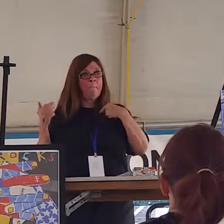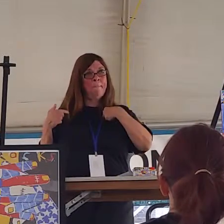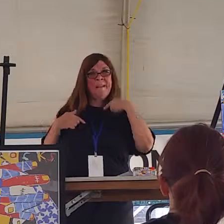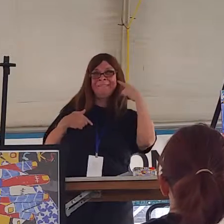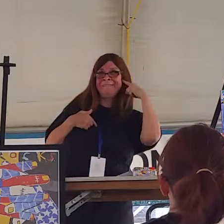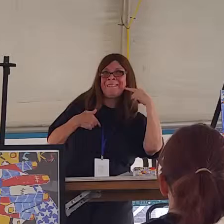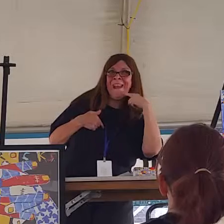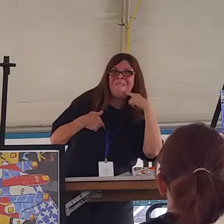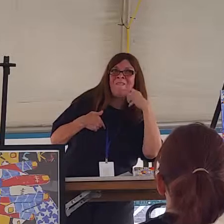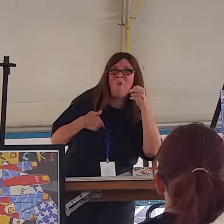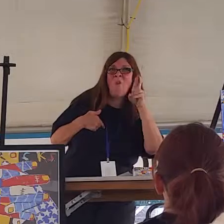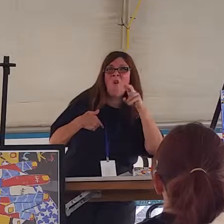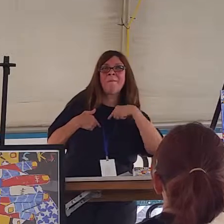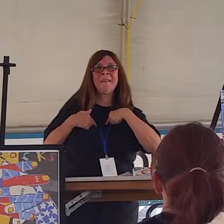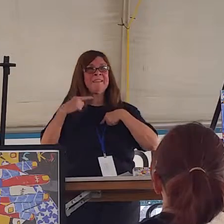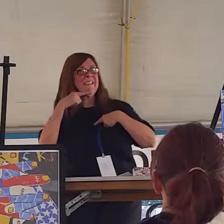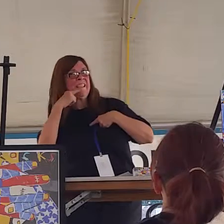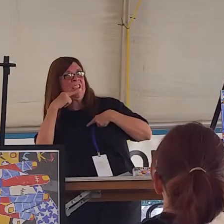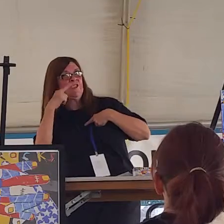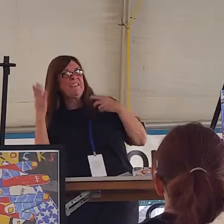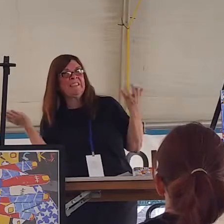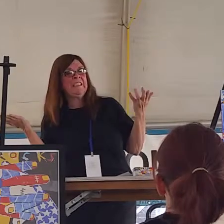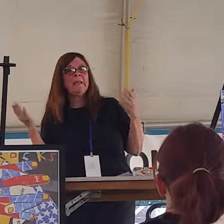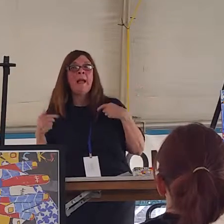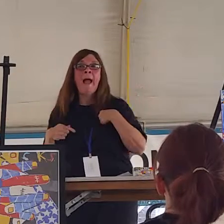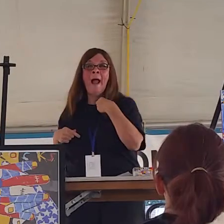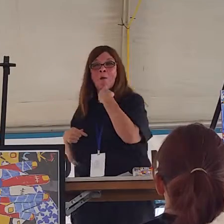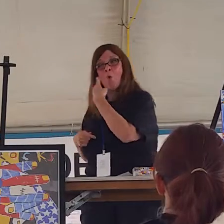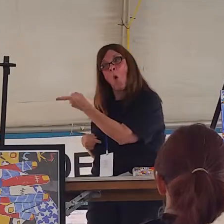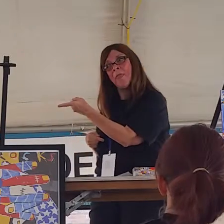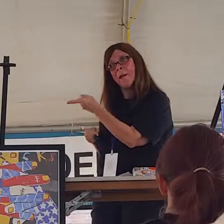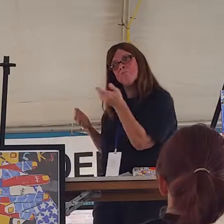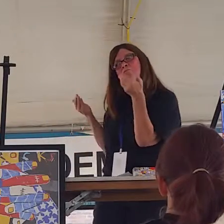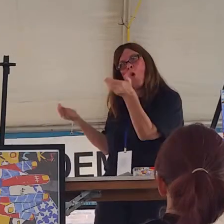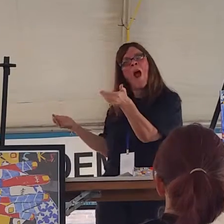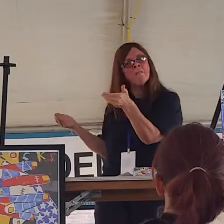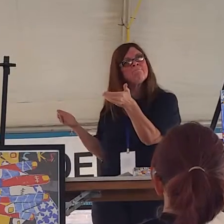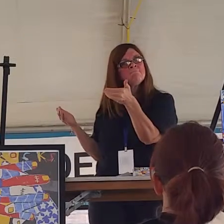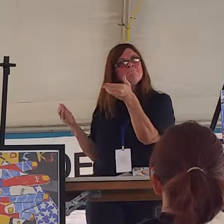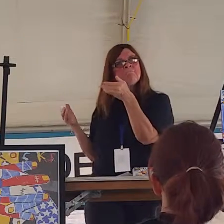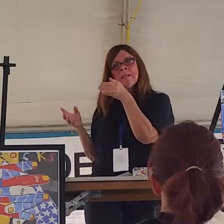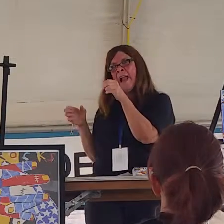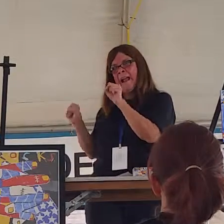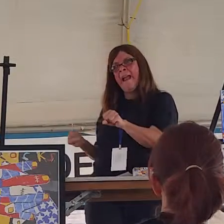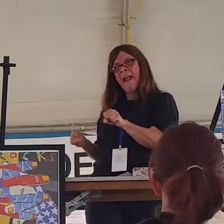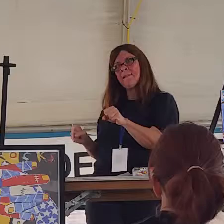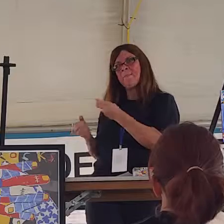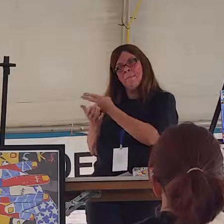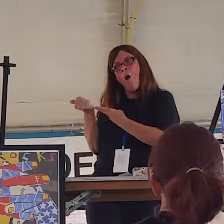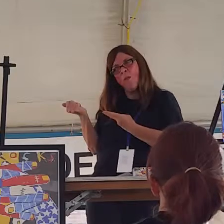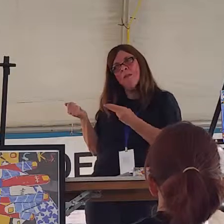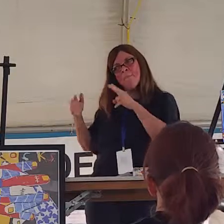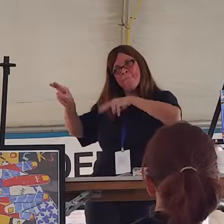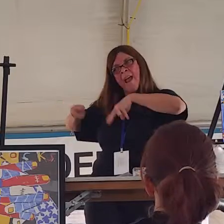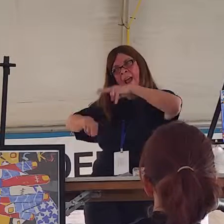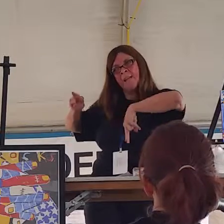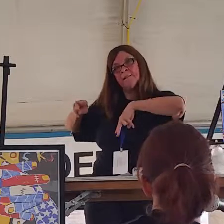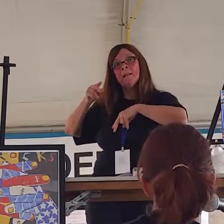Some of them didn't know their identity. They didn't know if they should identify as deaf or hearing. I said, go ahead and paint them